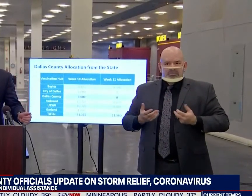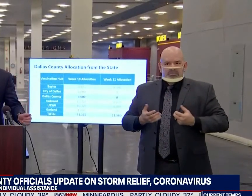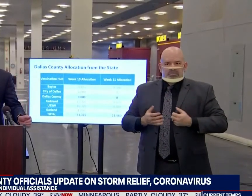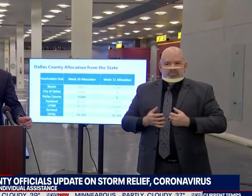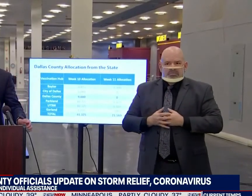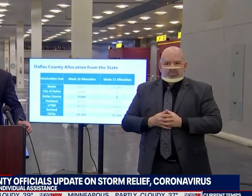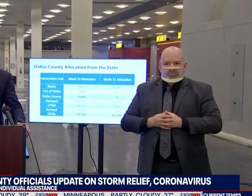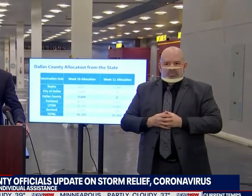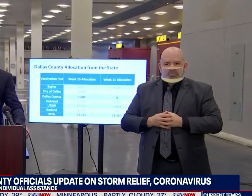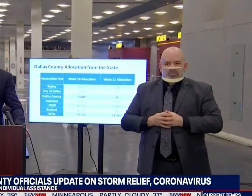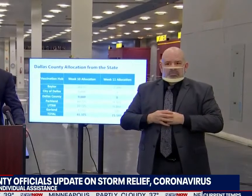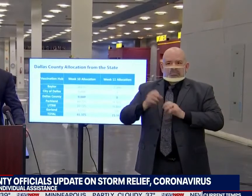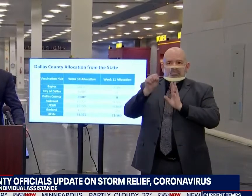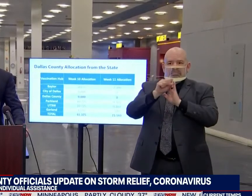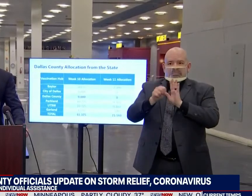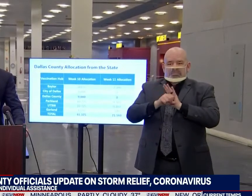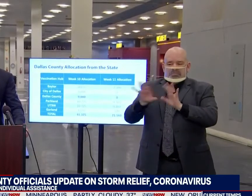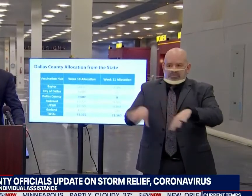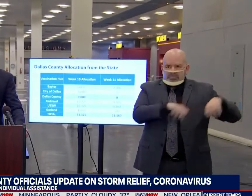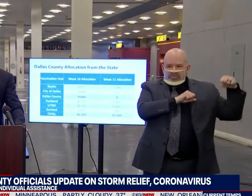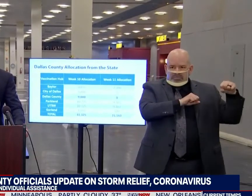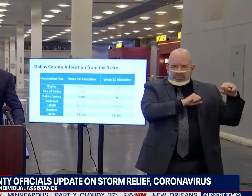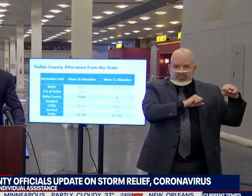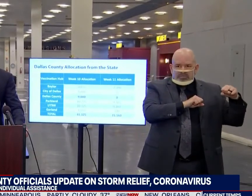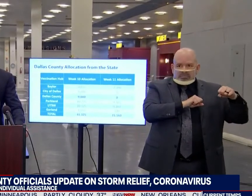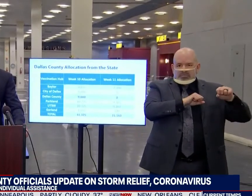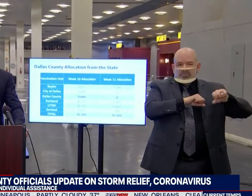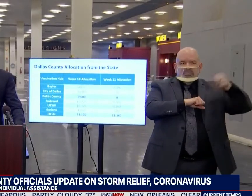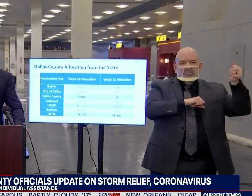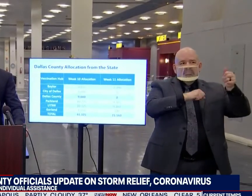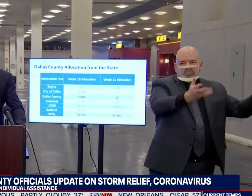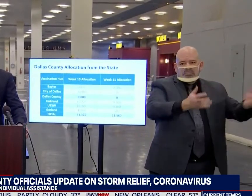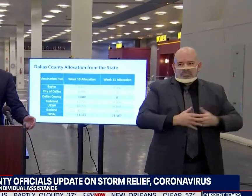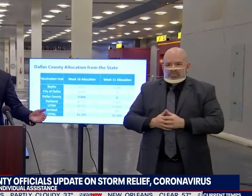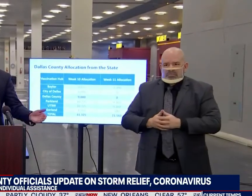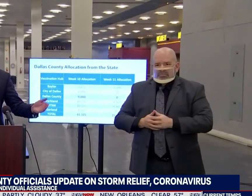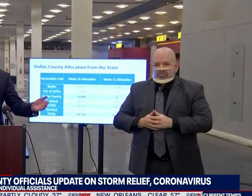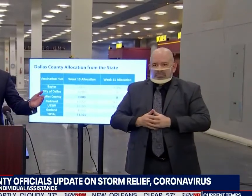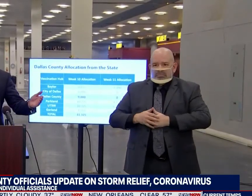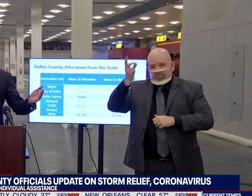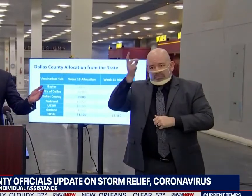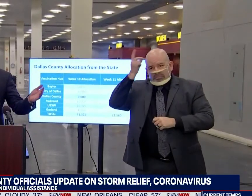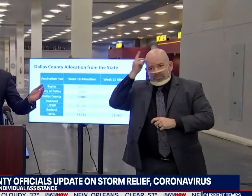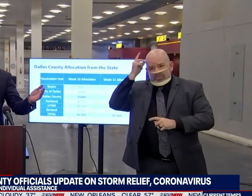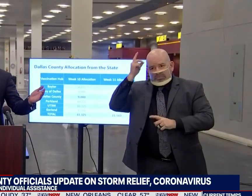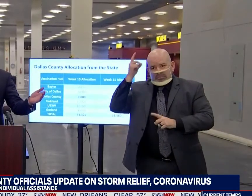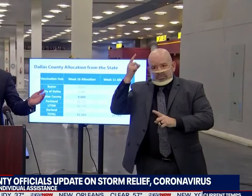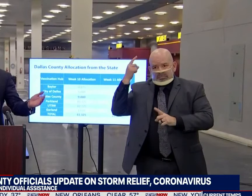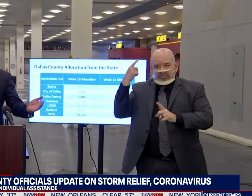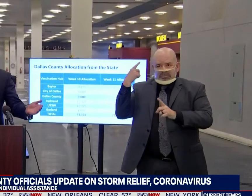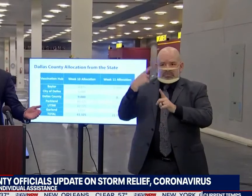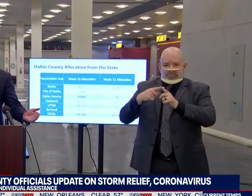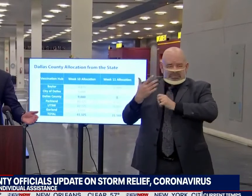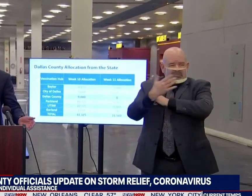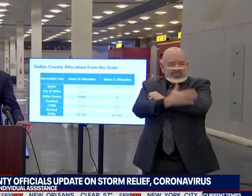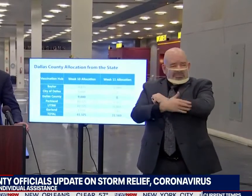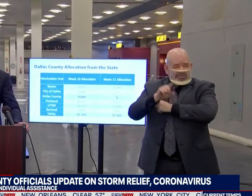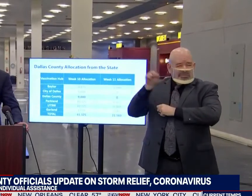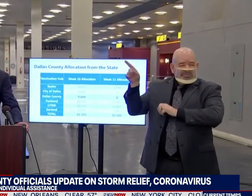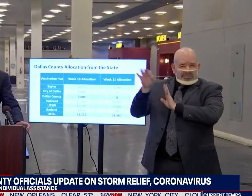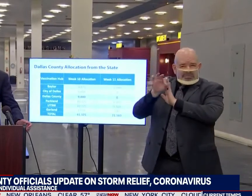and counties um and mass vaccination uh obviously that's not